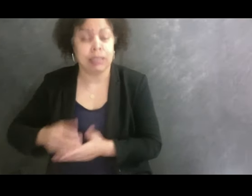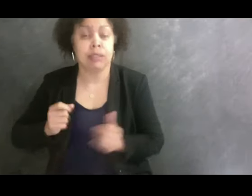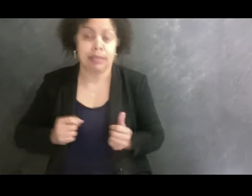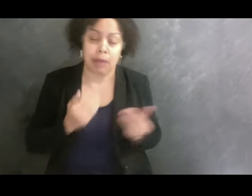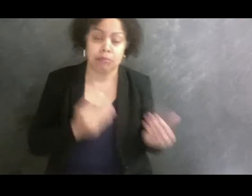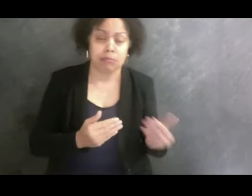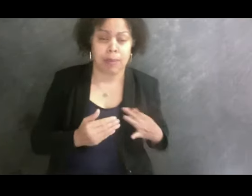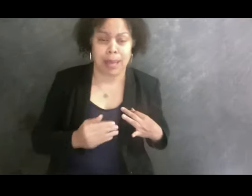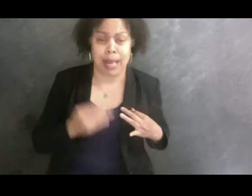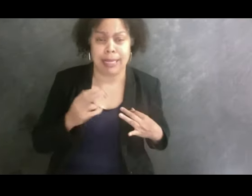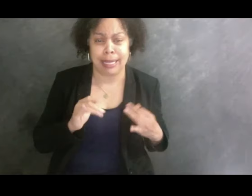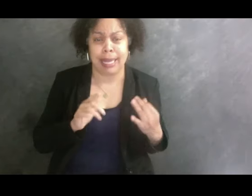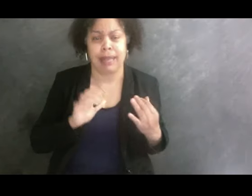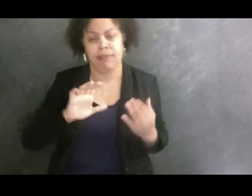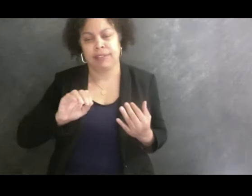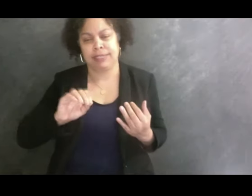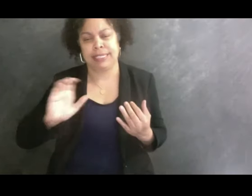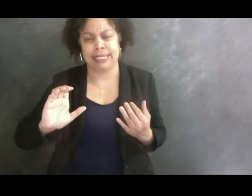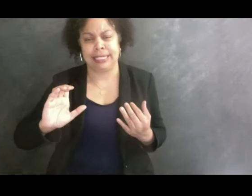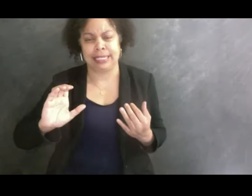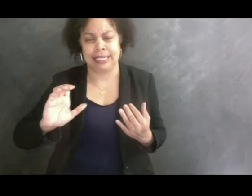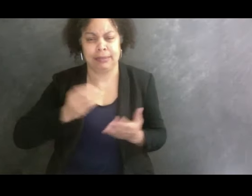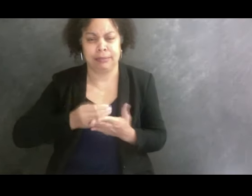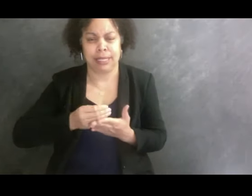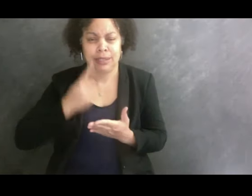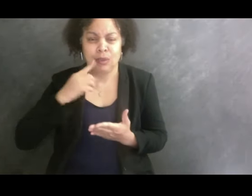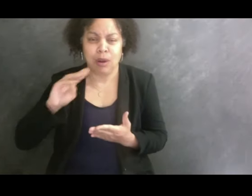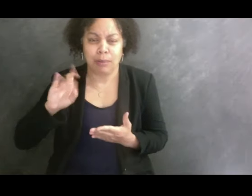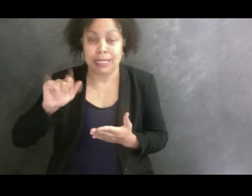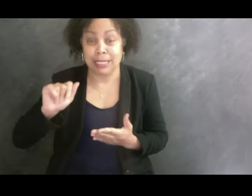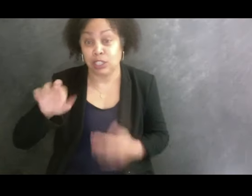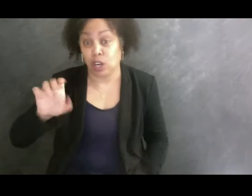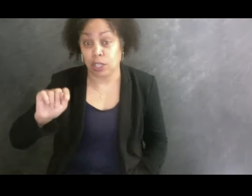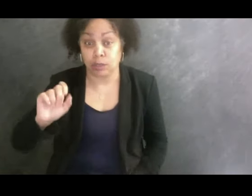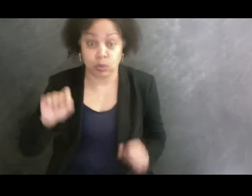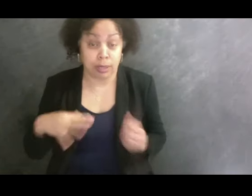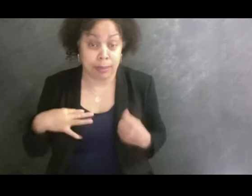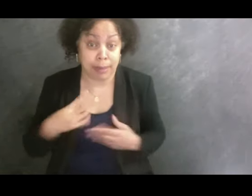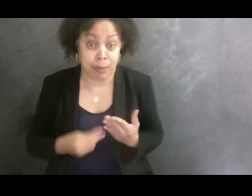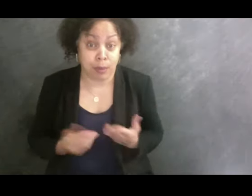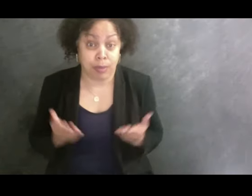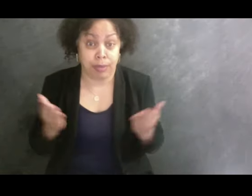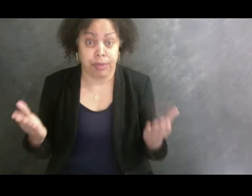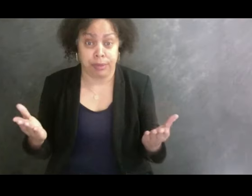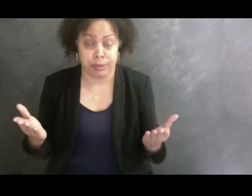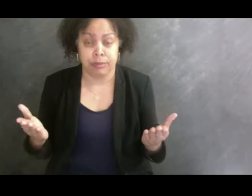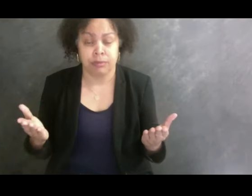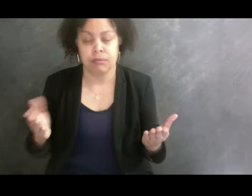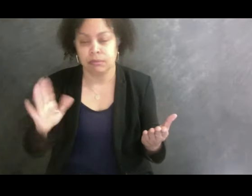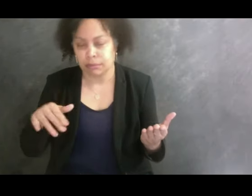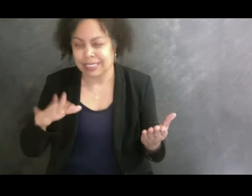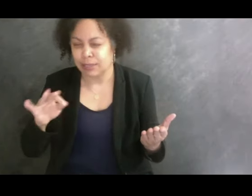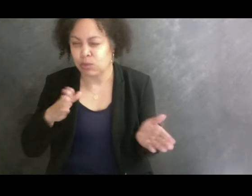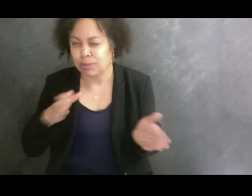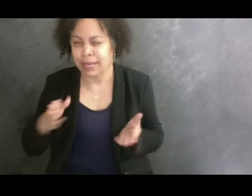to the Hewlett 50C grant for Media Arts. Though, if you do plan on applying to Hewlett,